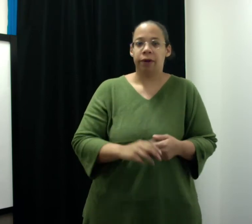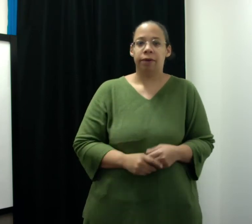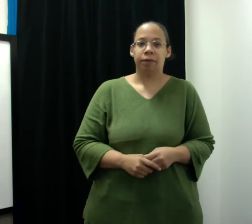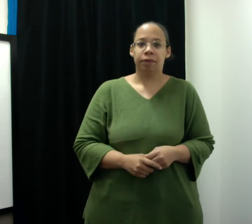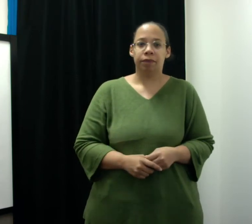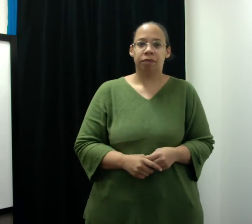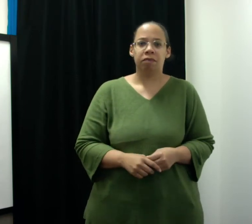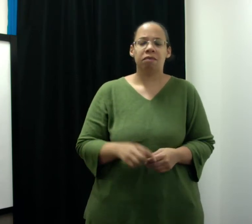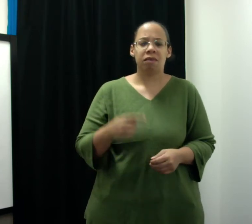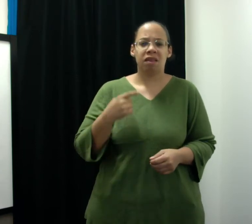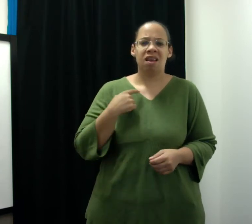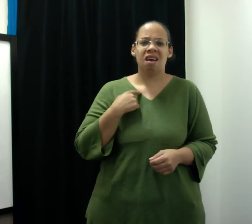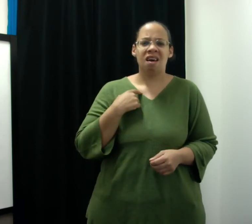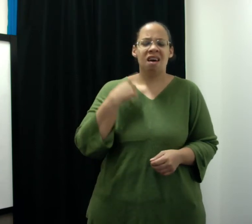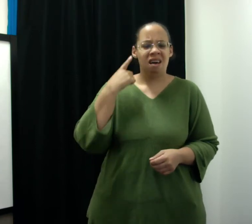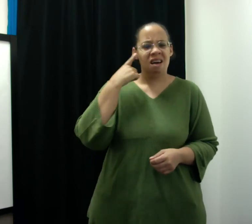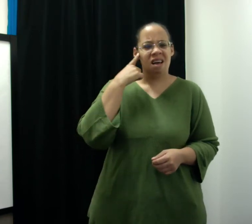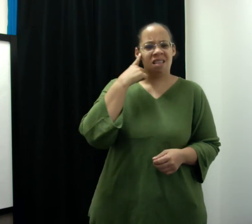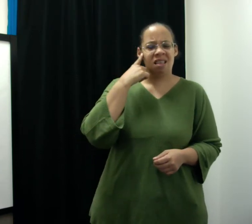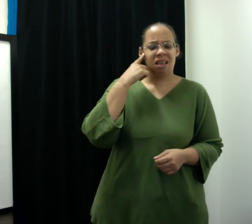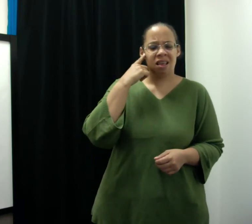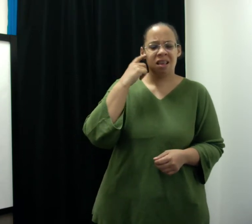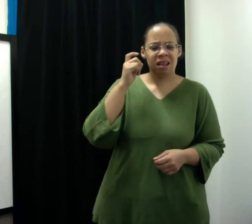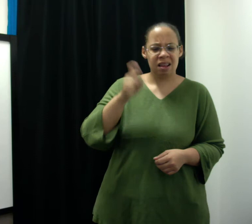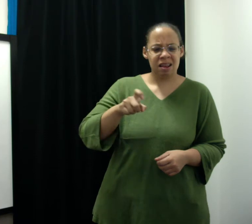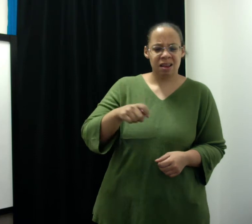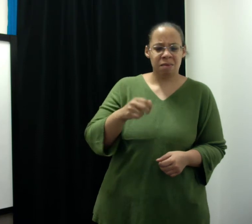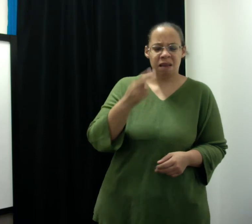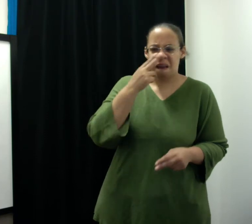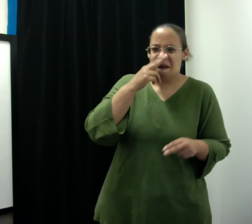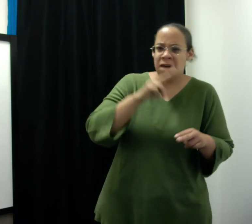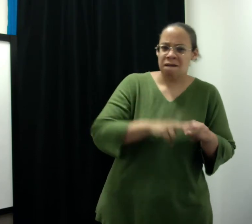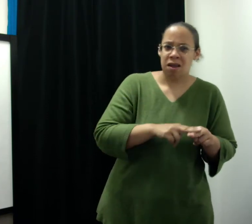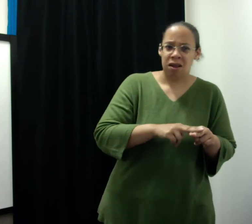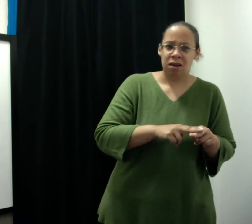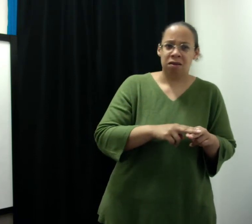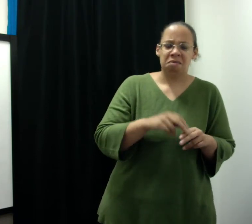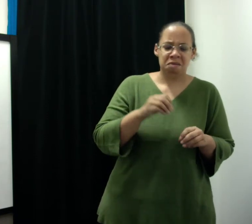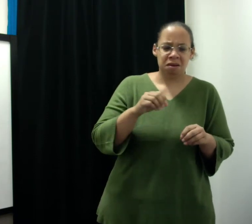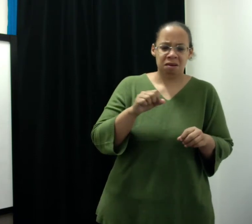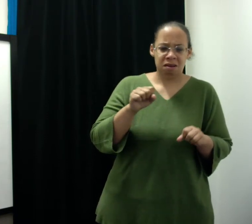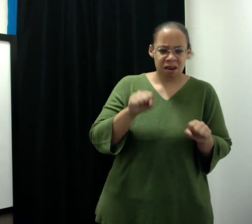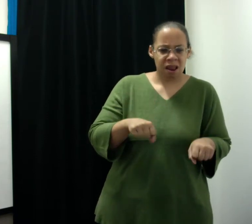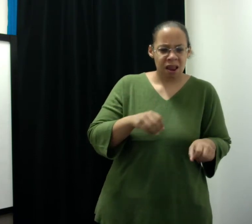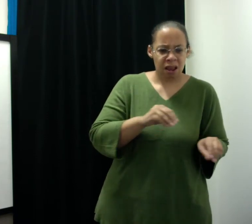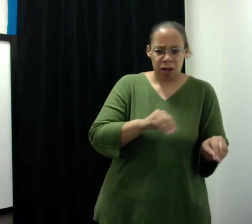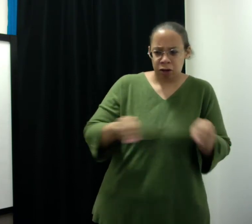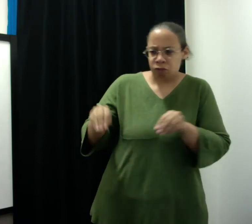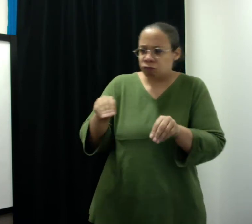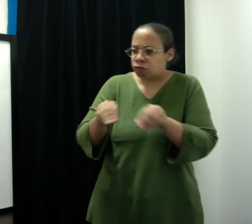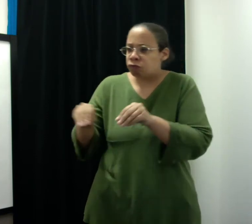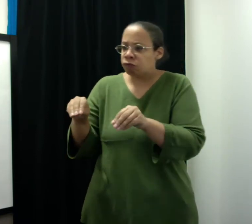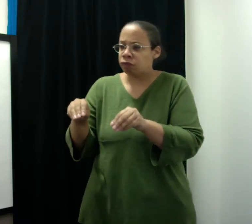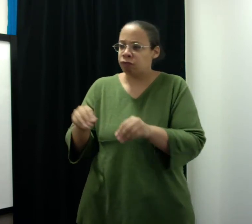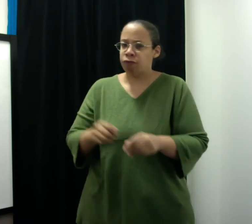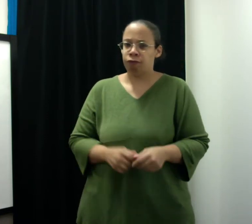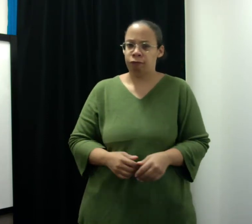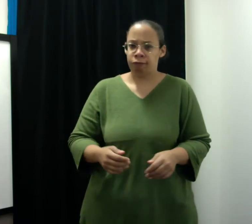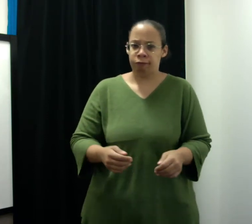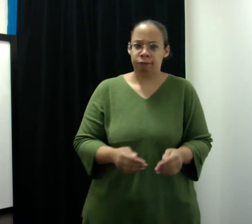fun, portable. This book is the final product, which I would eventually like to publish and translate into